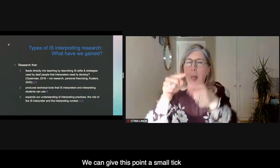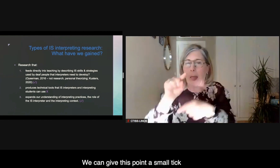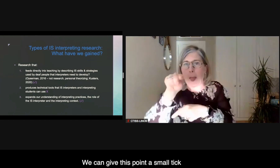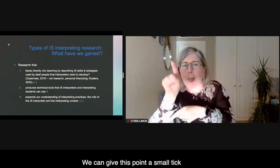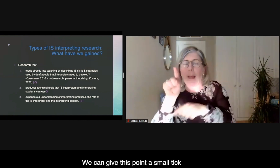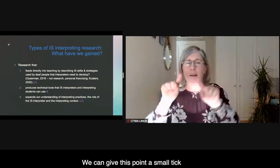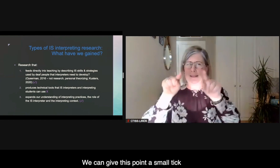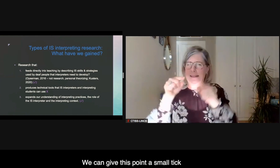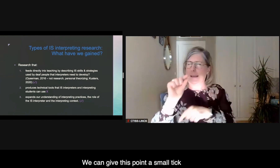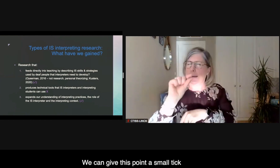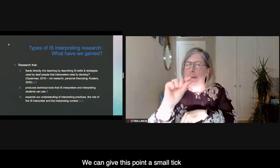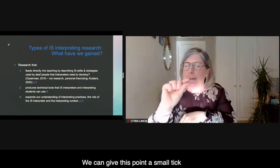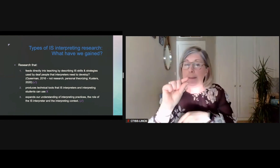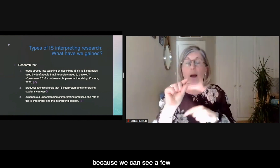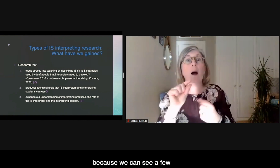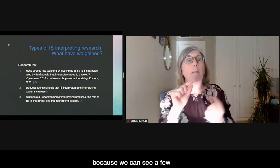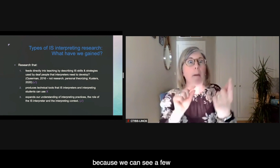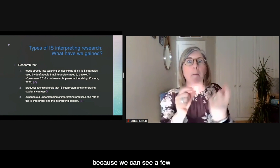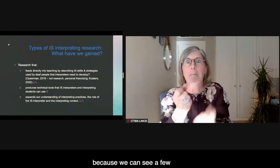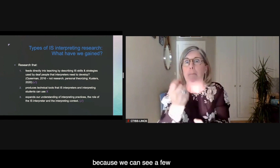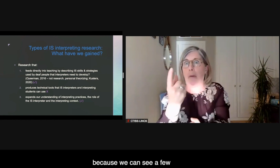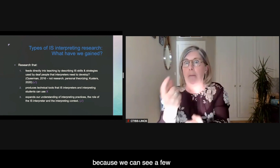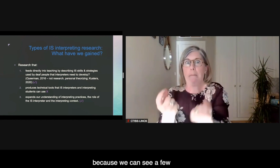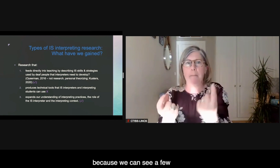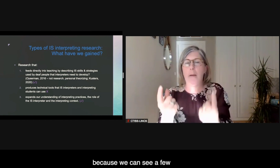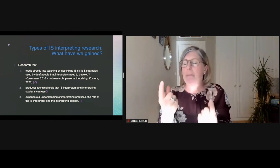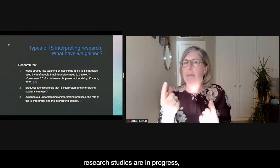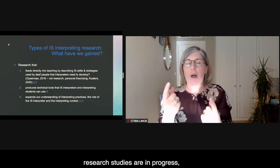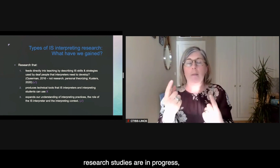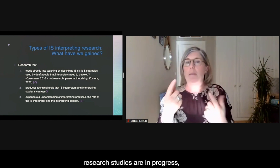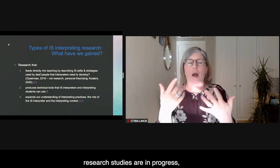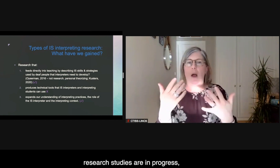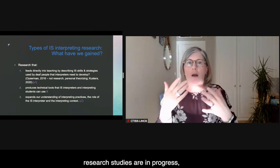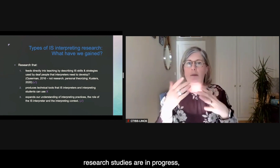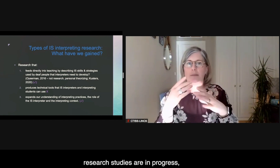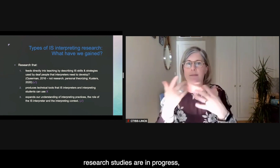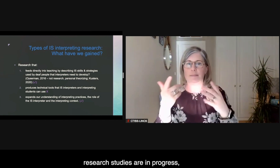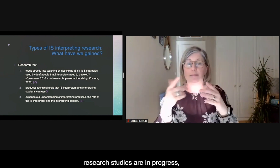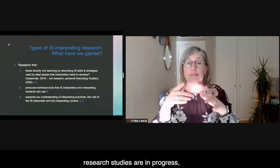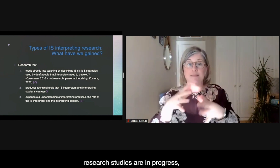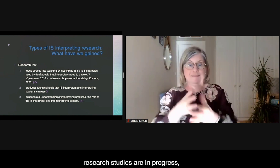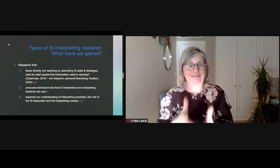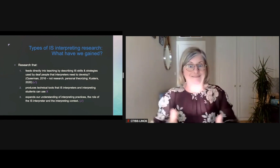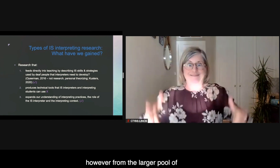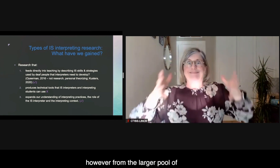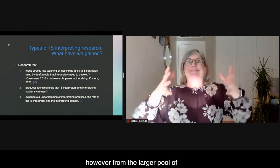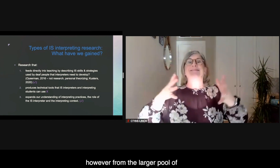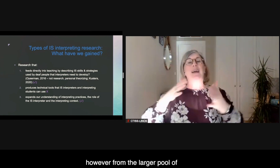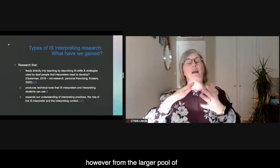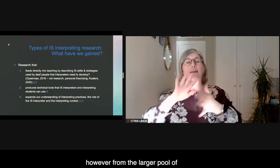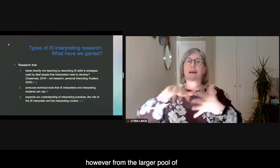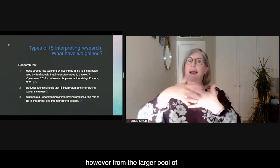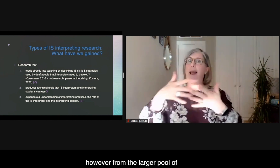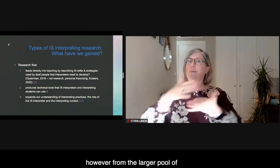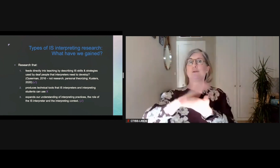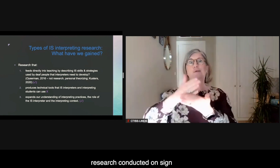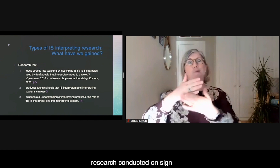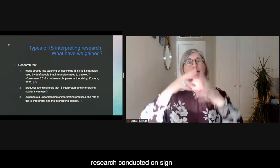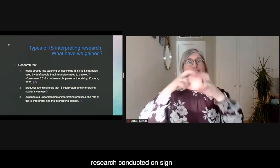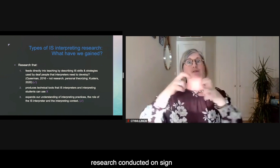We can give this point a small tick because we can see a few research studies are in progress. However, from the larger pool of research conducted